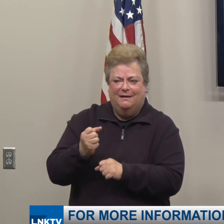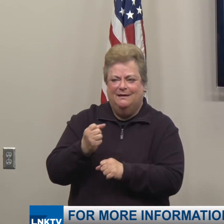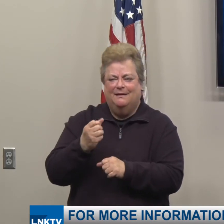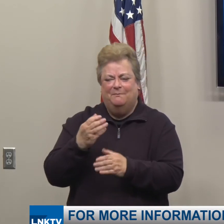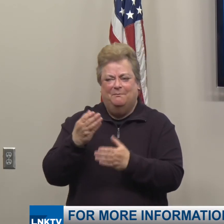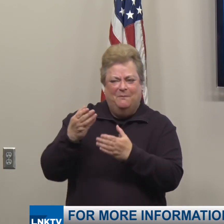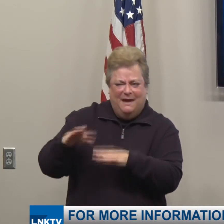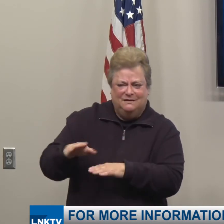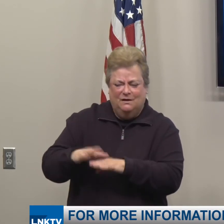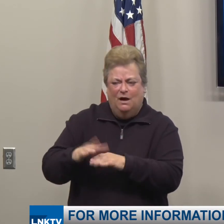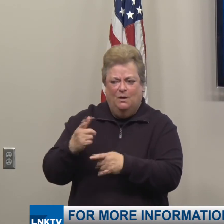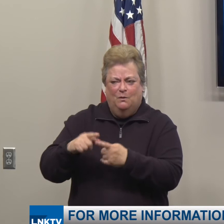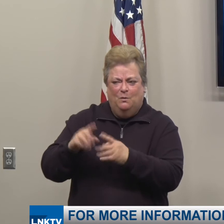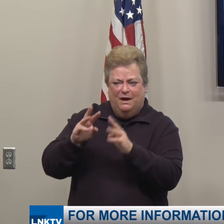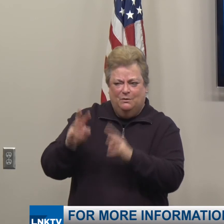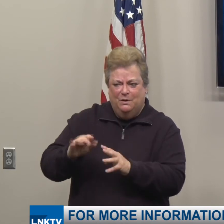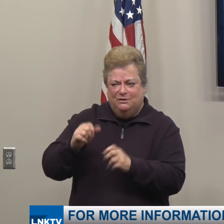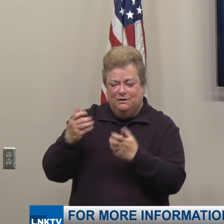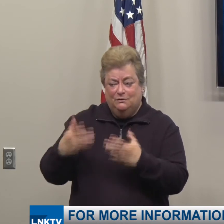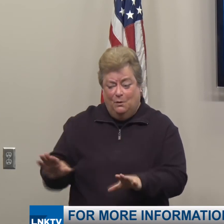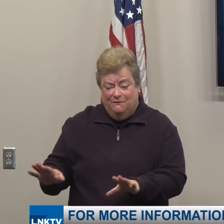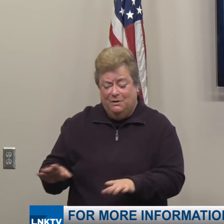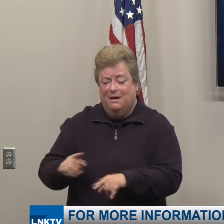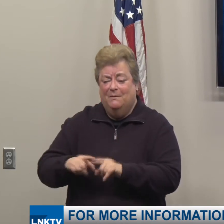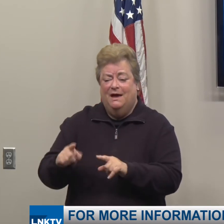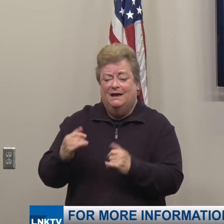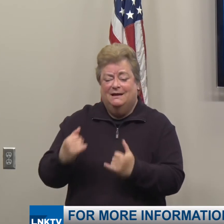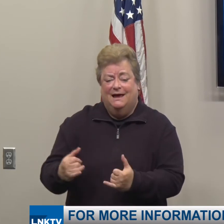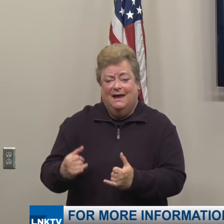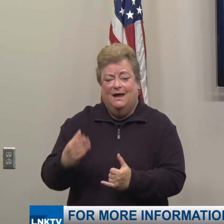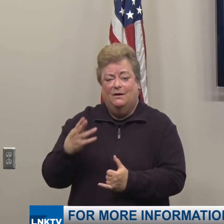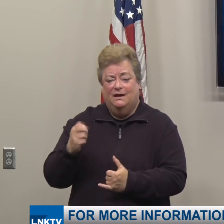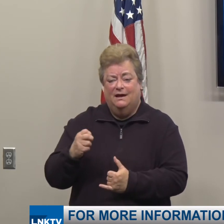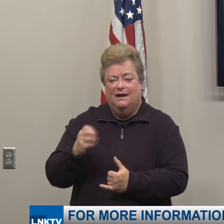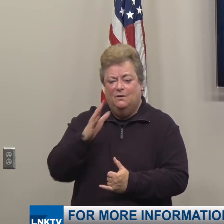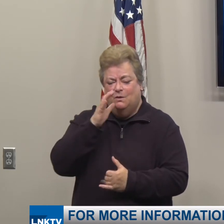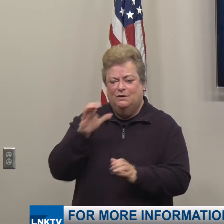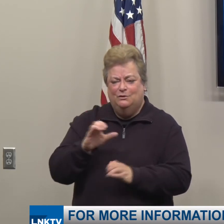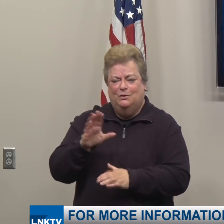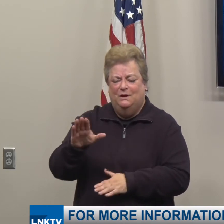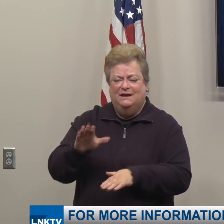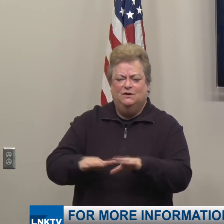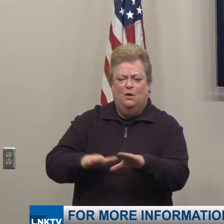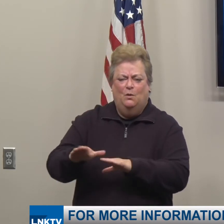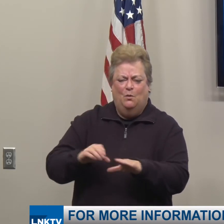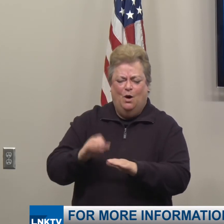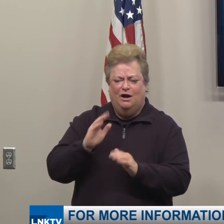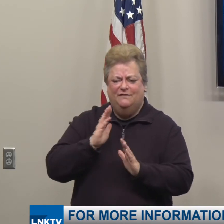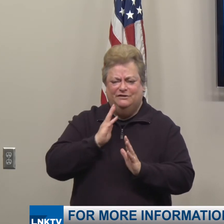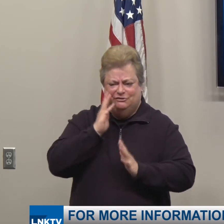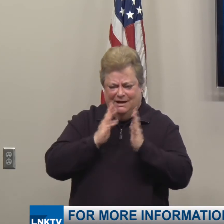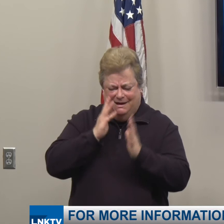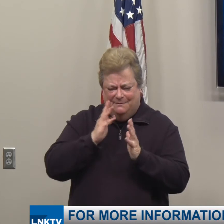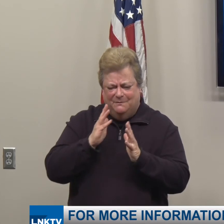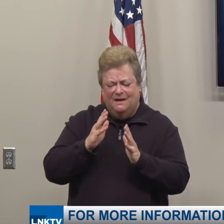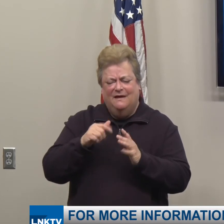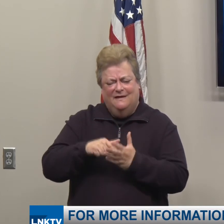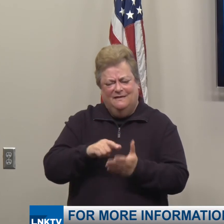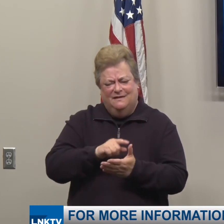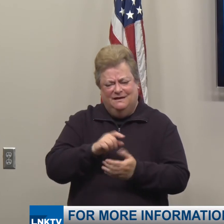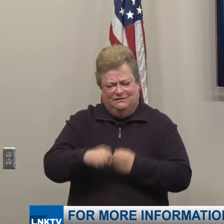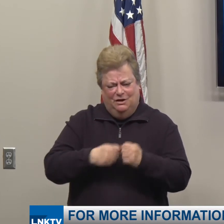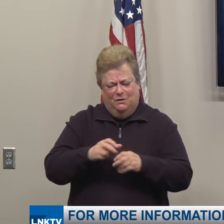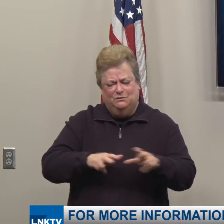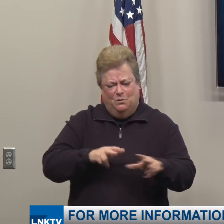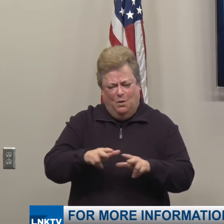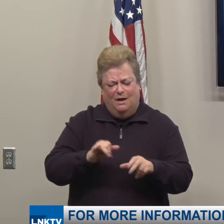over, and when he loses that bet, he embarks on his now infamous walk of shame. This year's walk is a bit different, however. With so